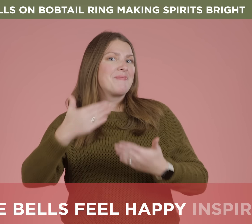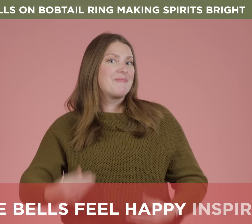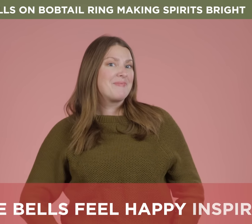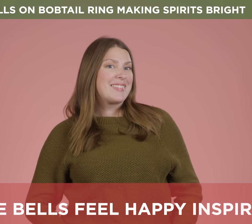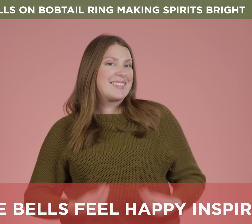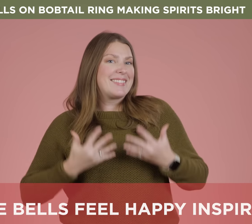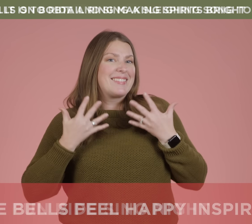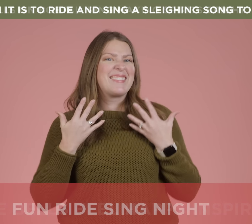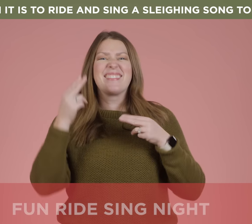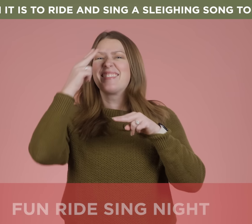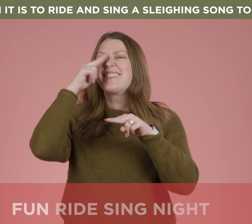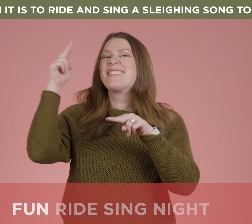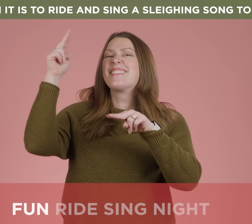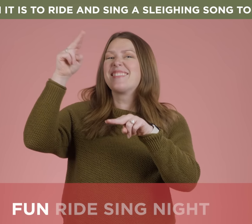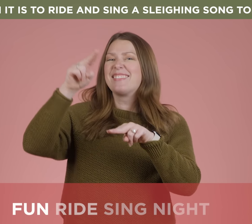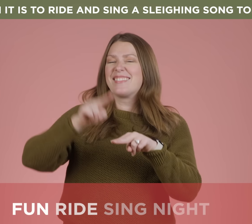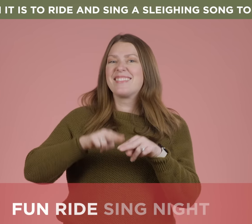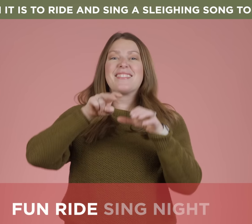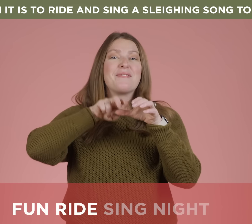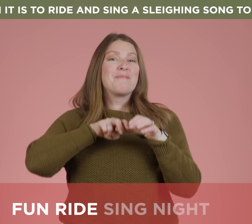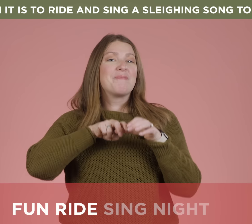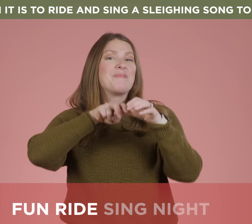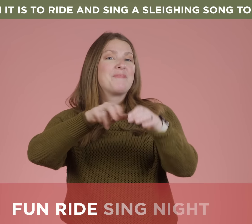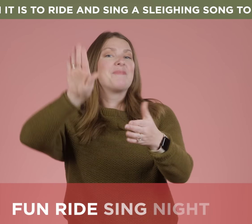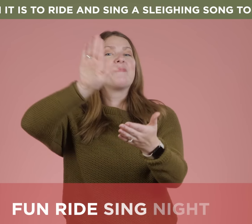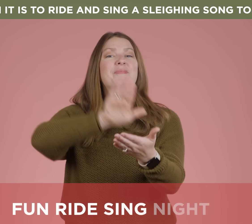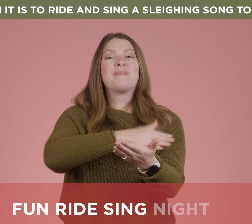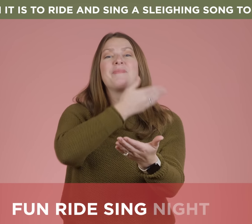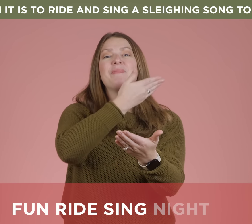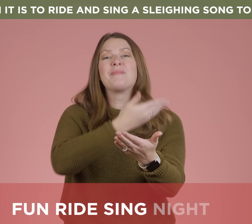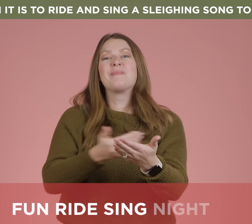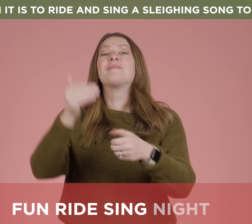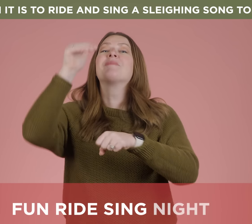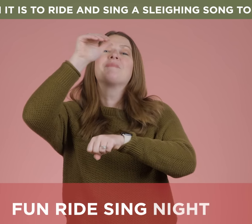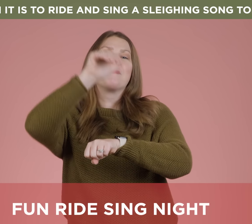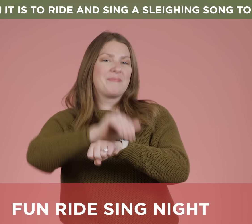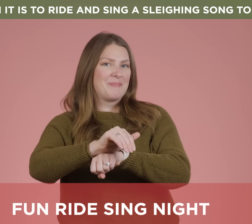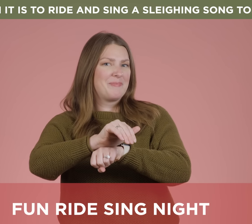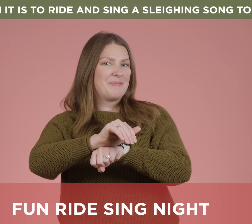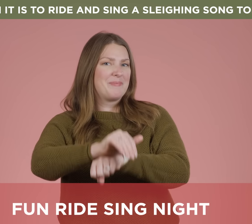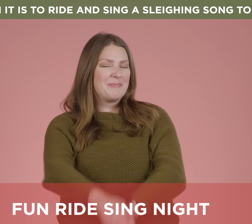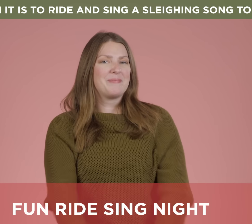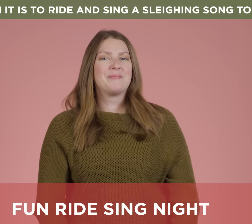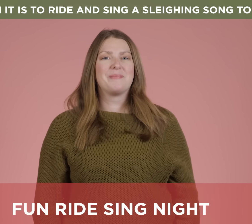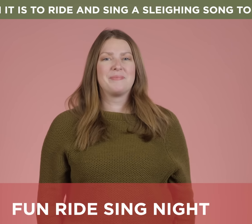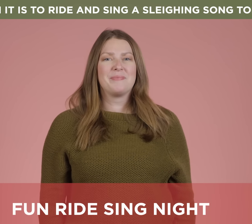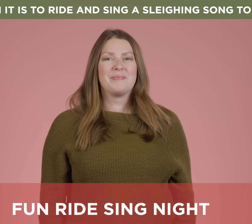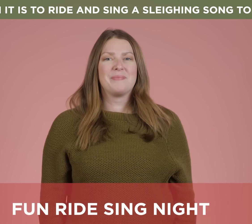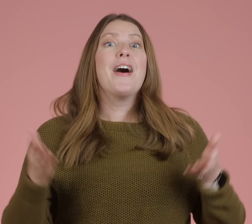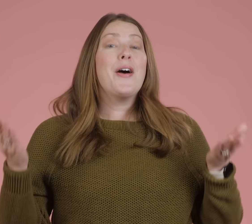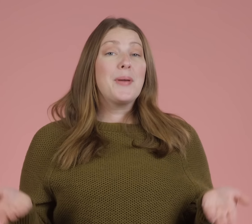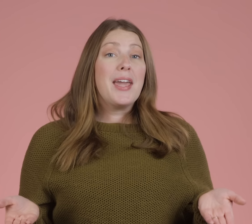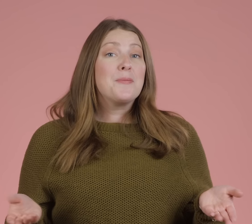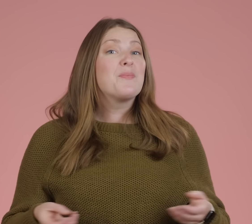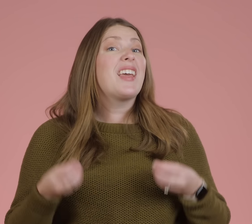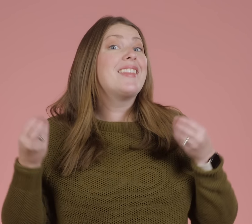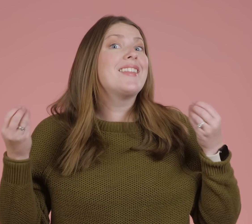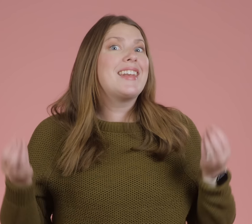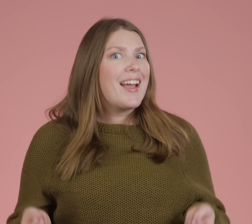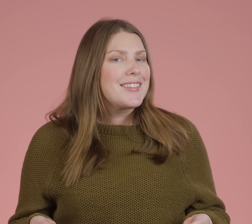bright. What fun it is to ride and sing a sleighing song tonight. Okay, and then the next